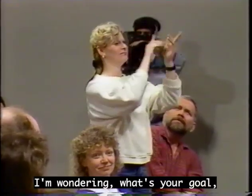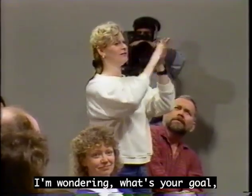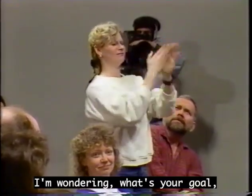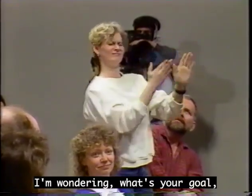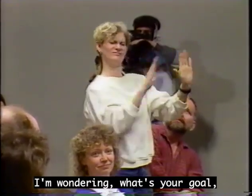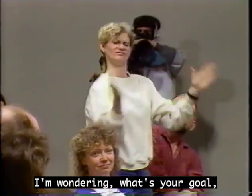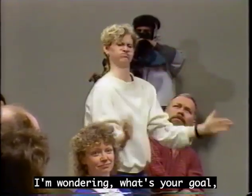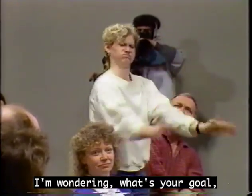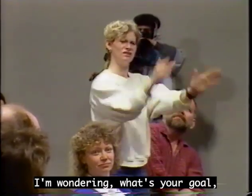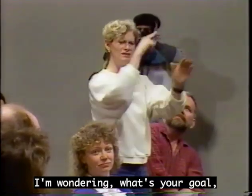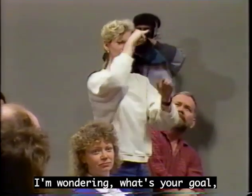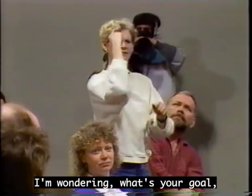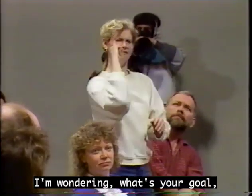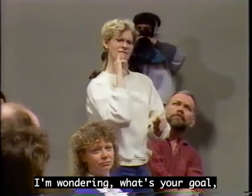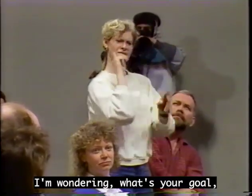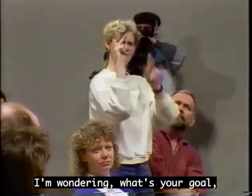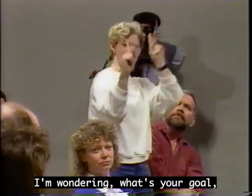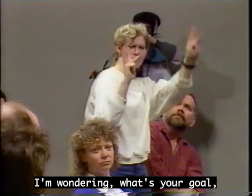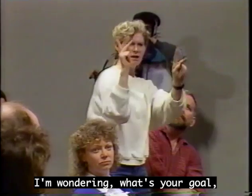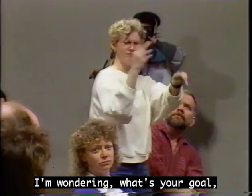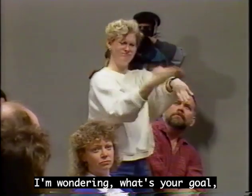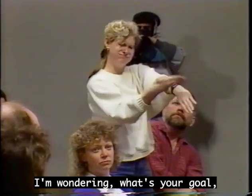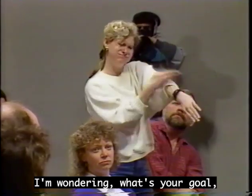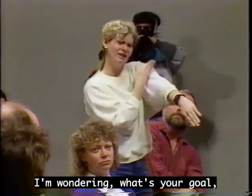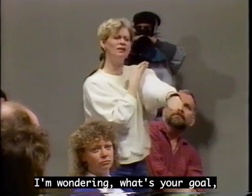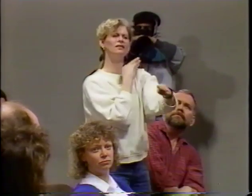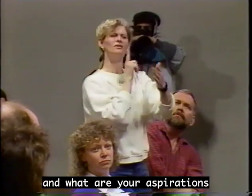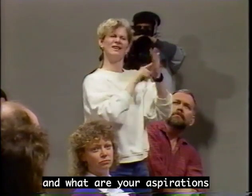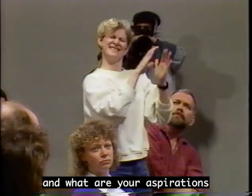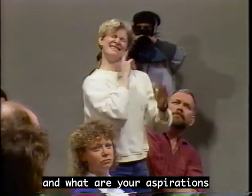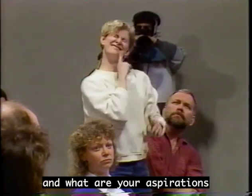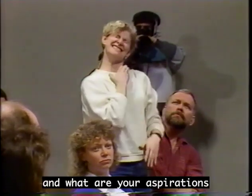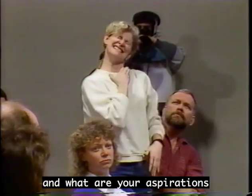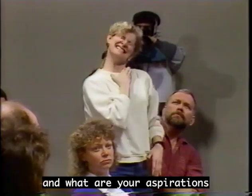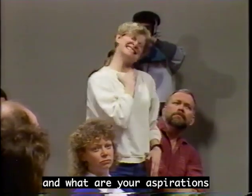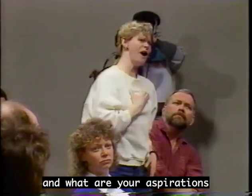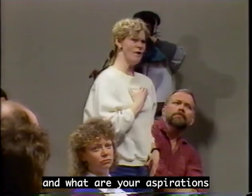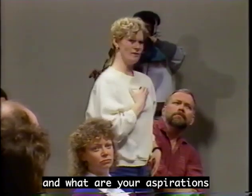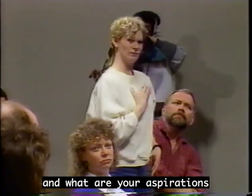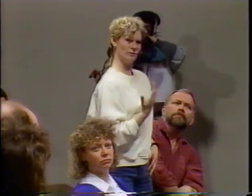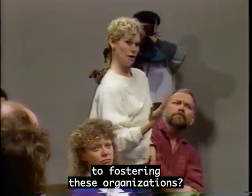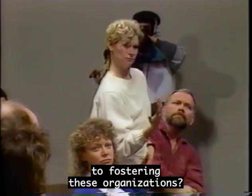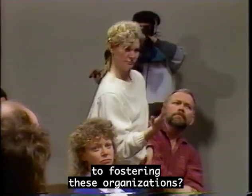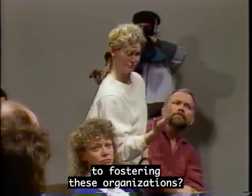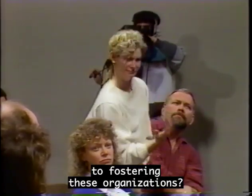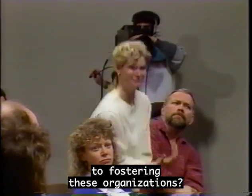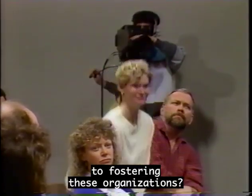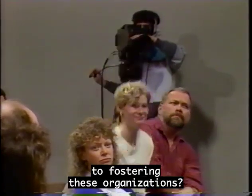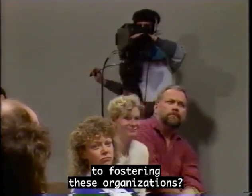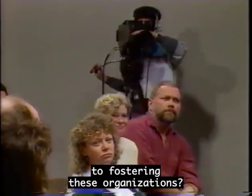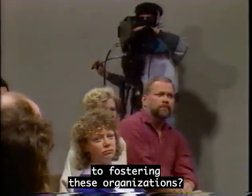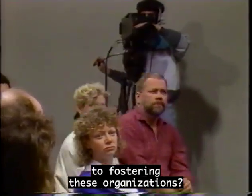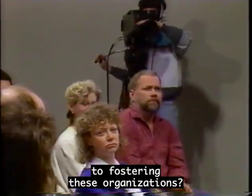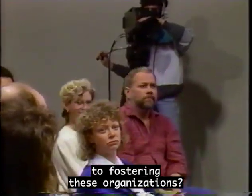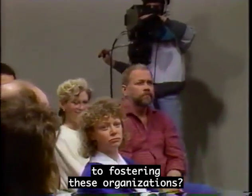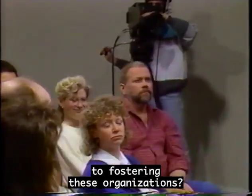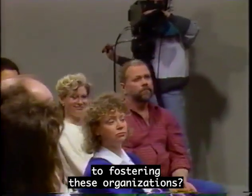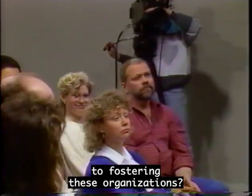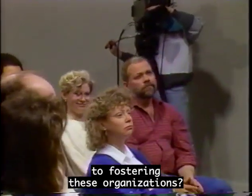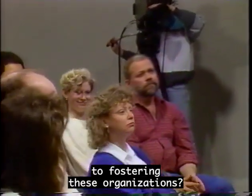I'm wondering, what's your goal and what are your aspirations to fostering these organizations?